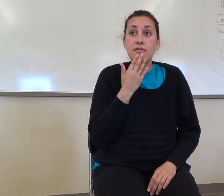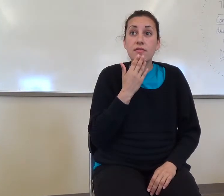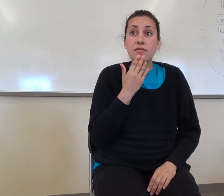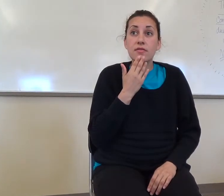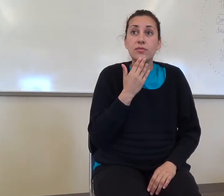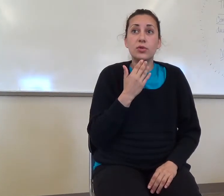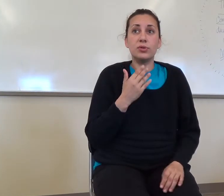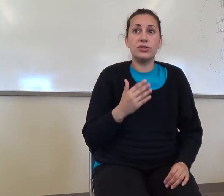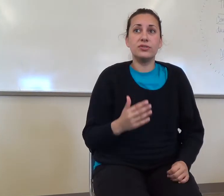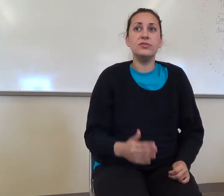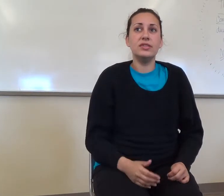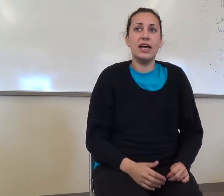They're blue, yeah.